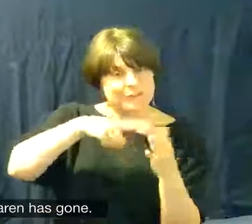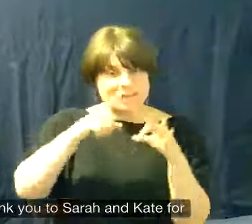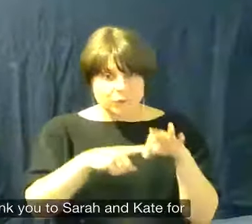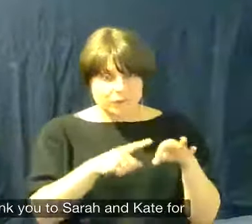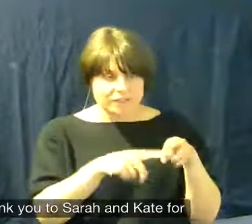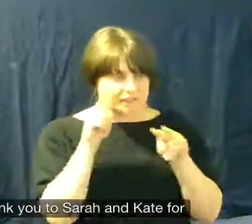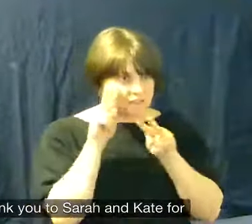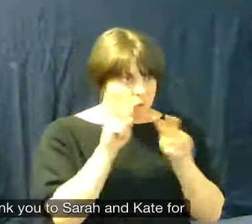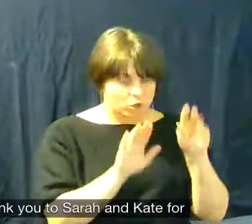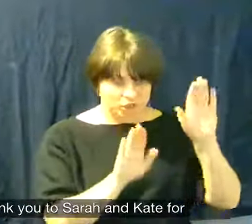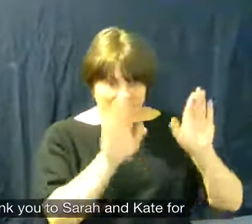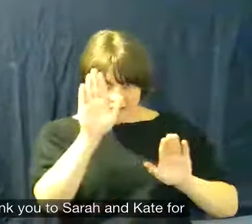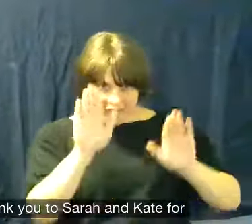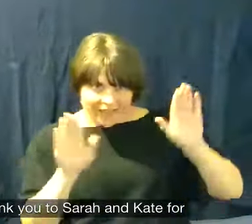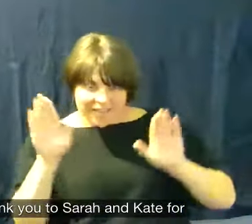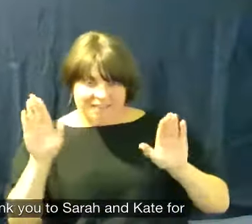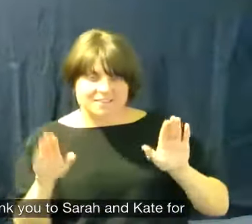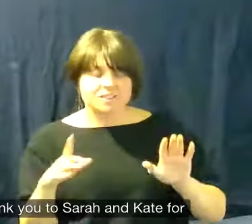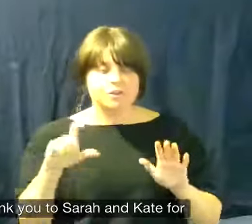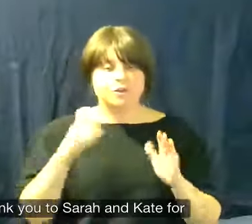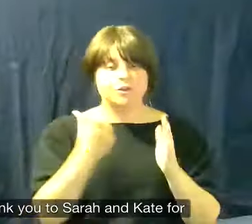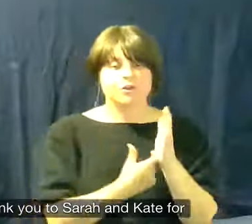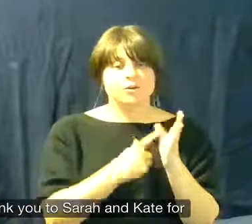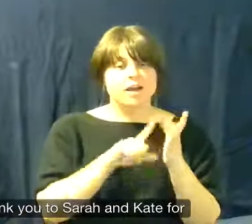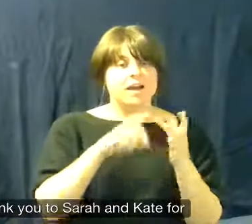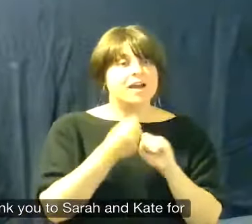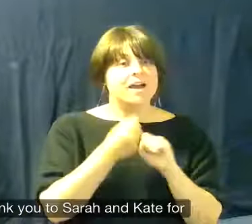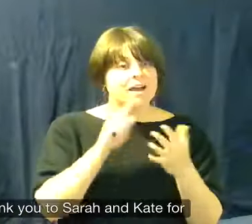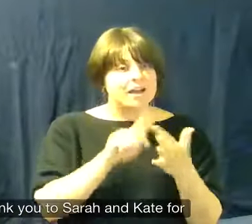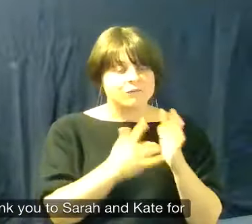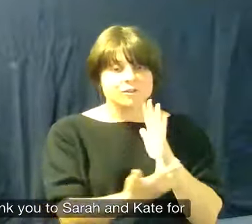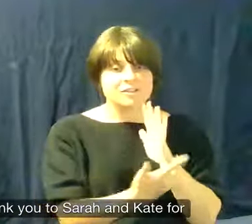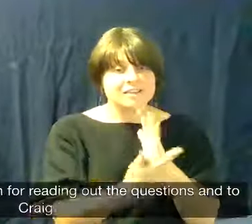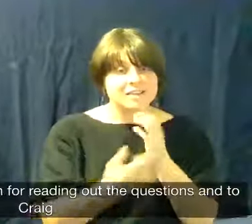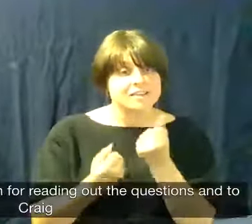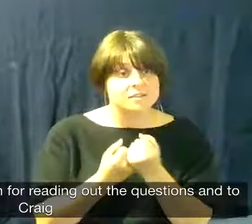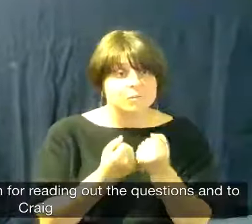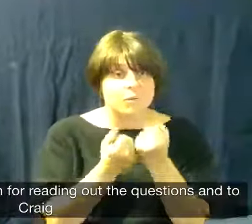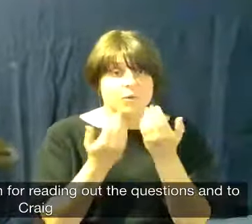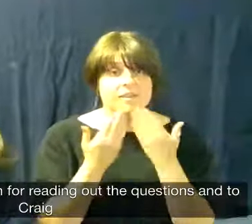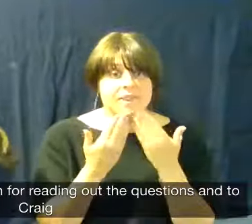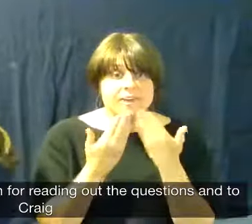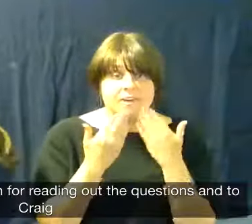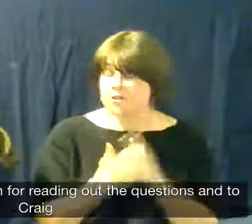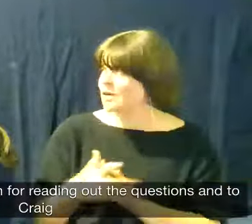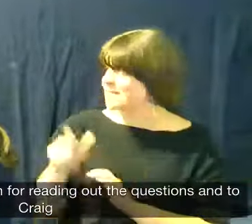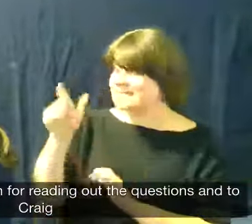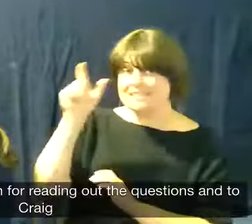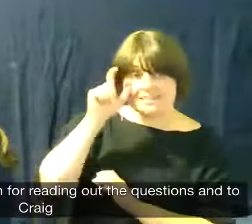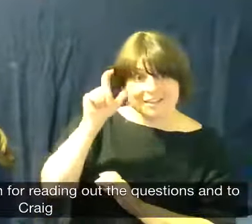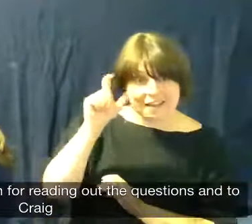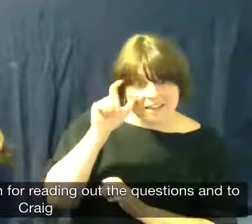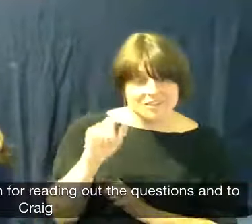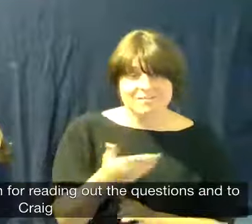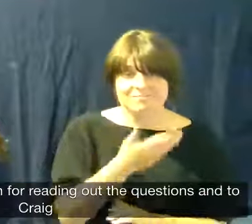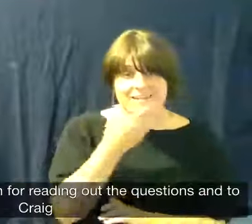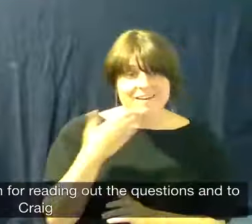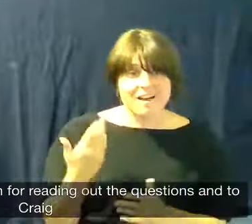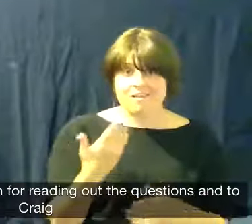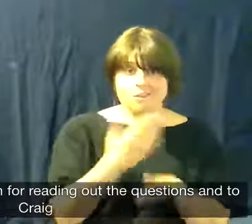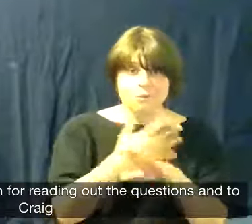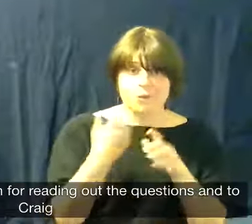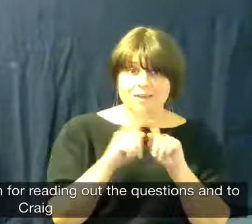on the hands, and to Craig for the tech support. And David, it's good to work as a